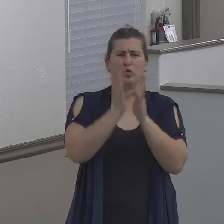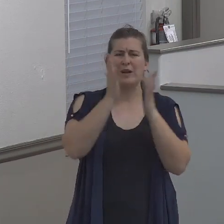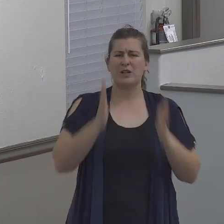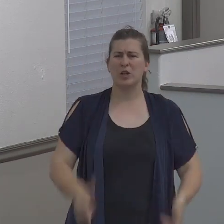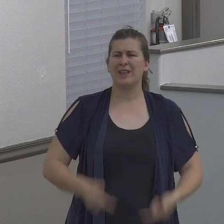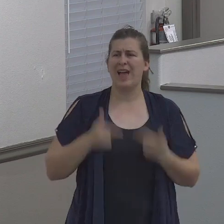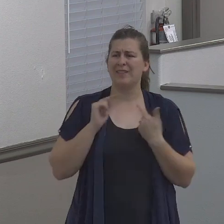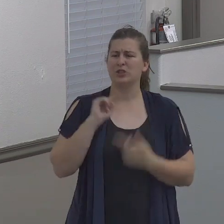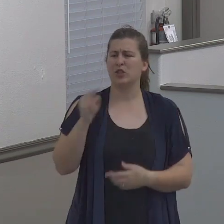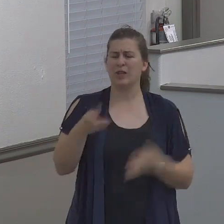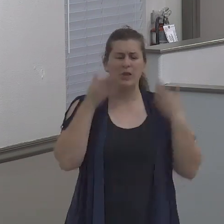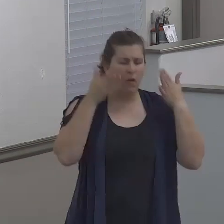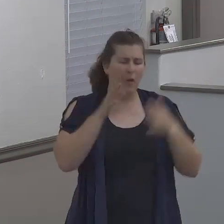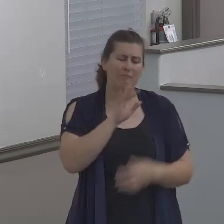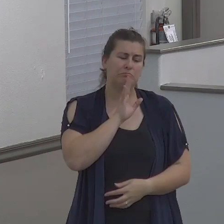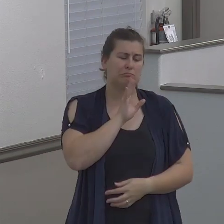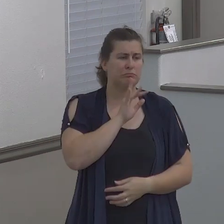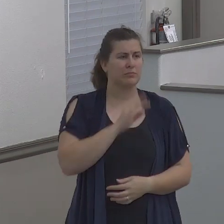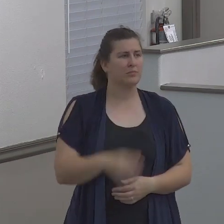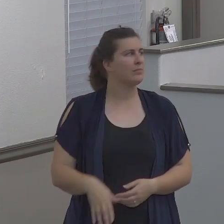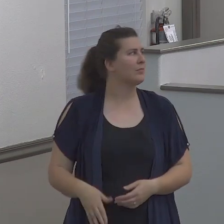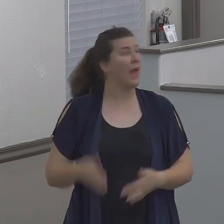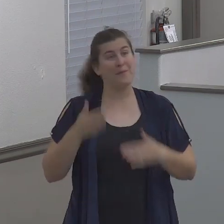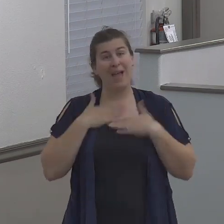of Christendom is about lip service.